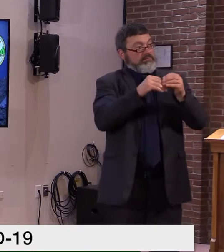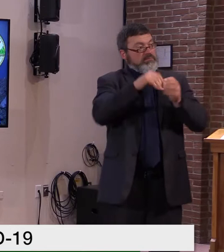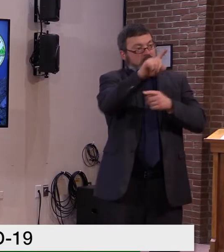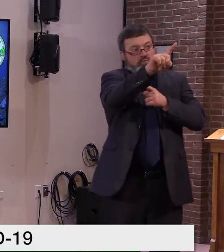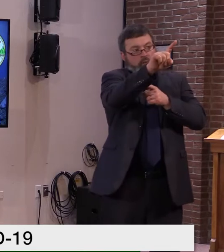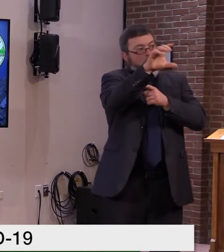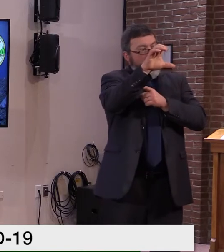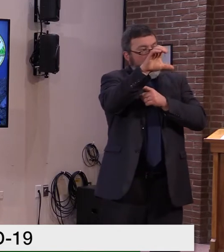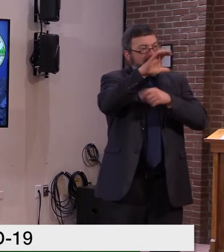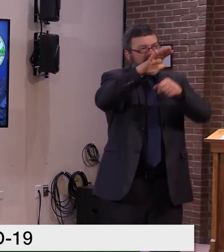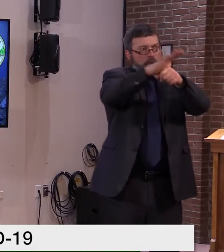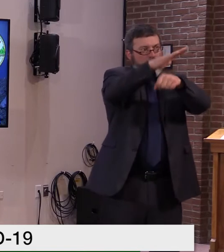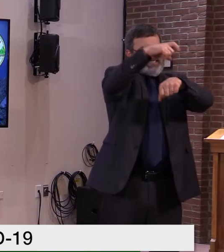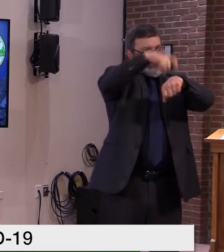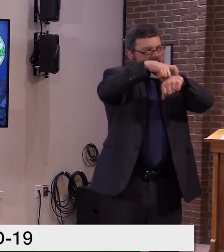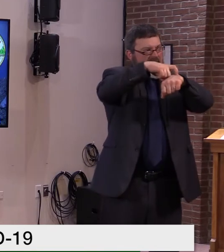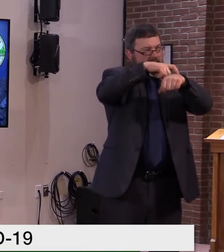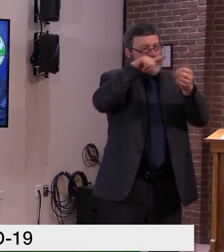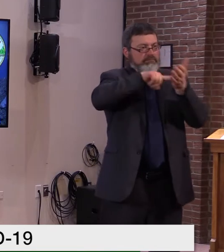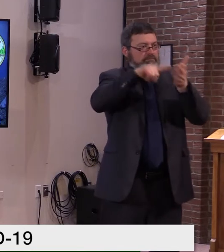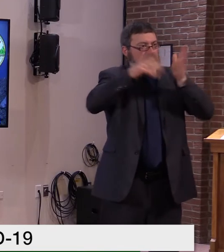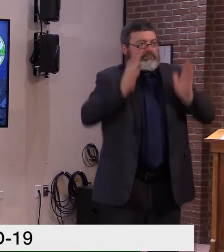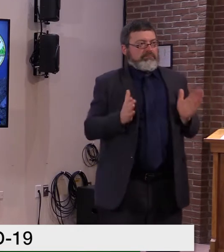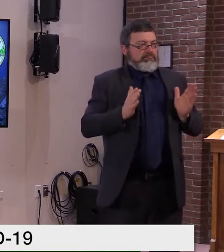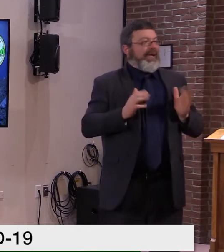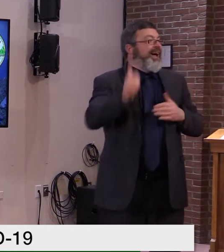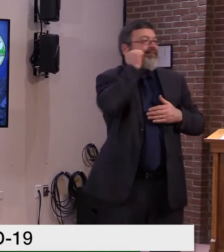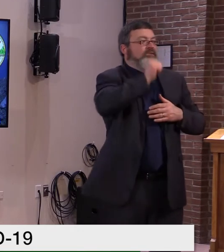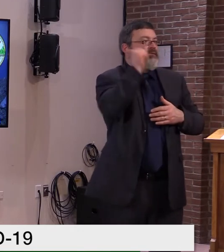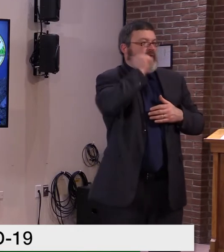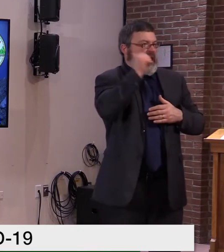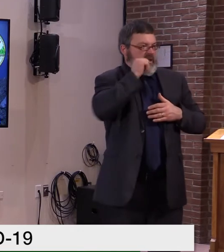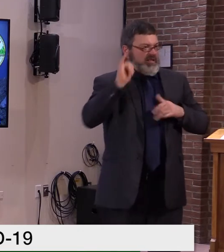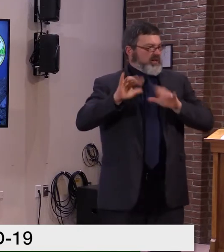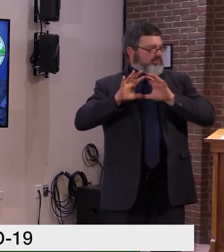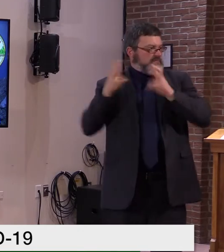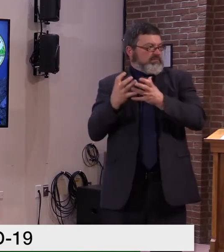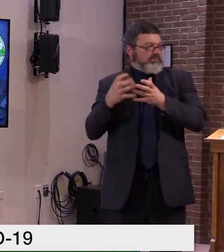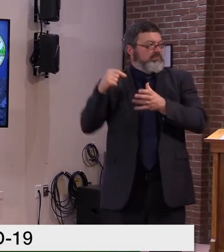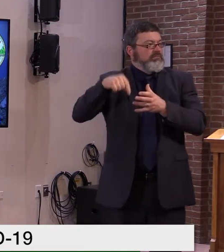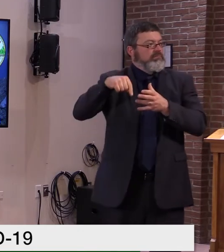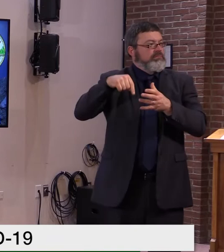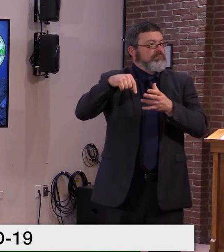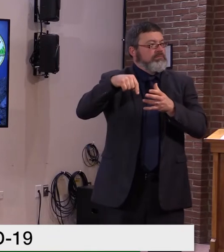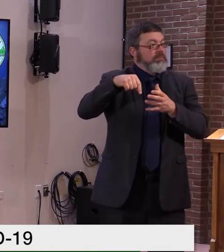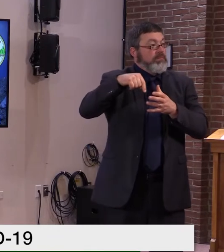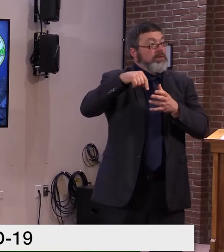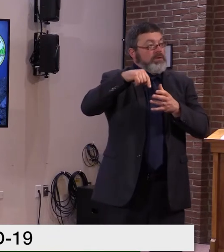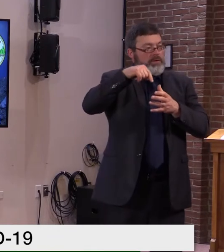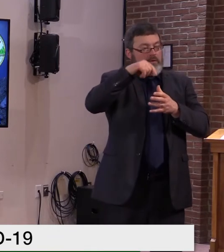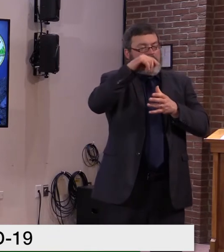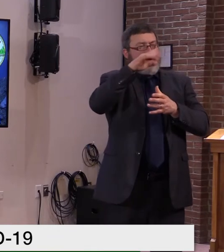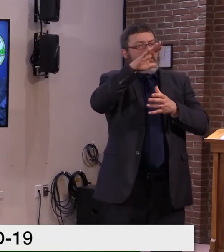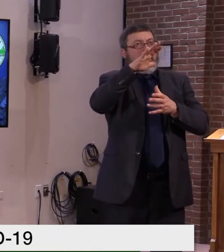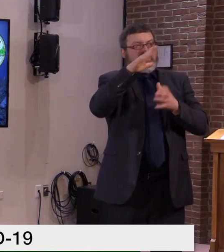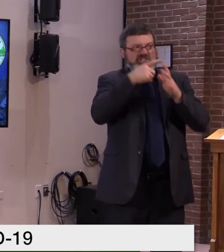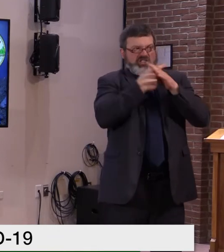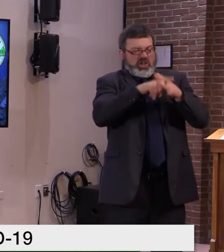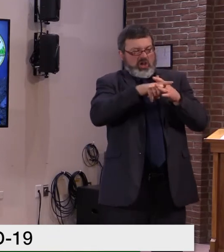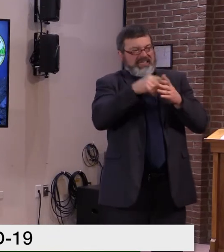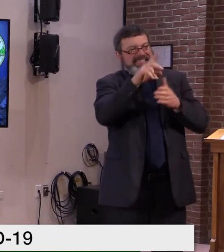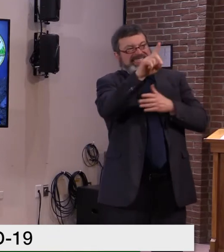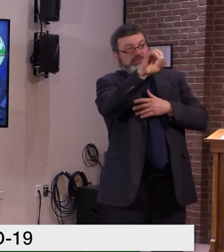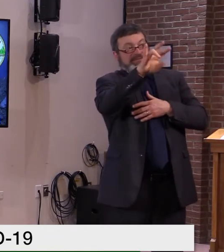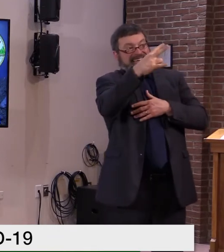day on the contact tracing team by December 7th. This would mean that the team could contact